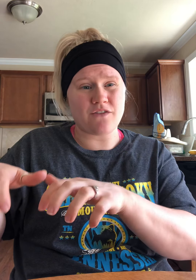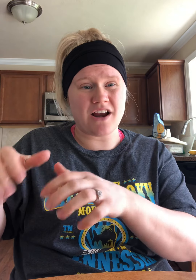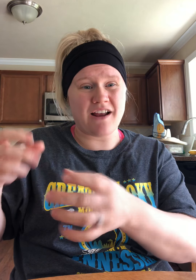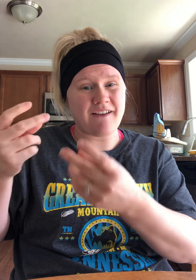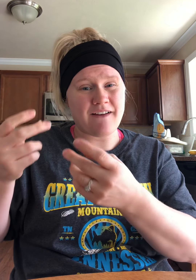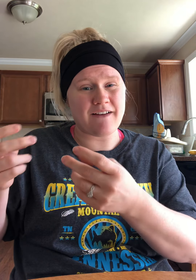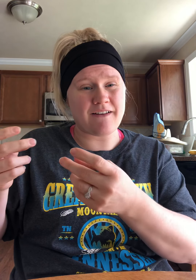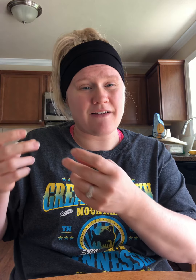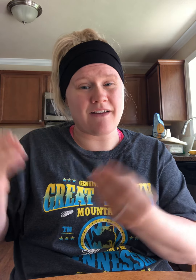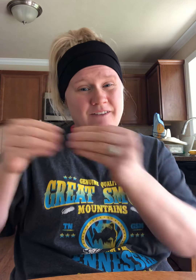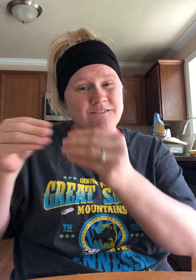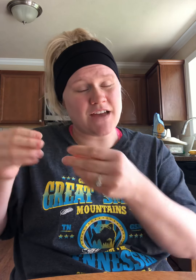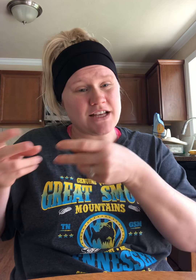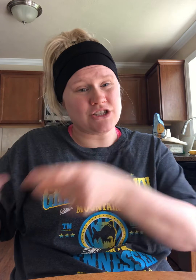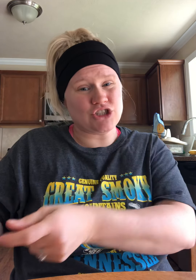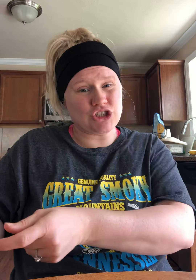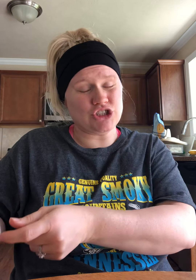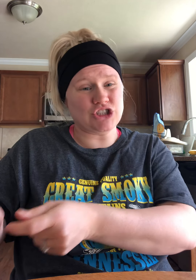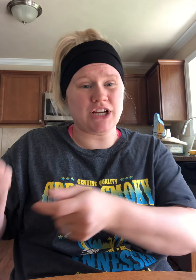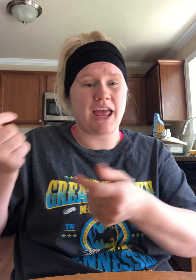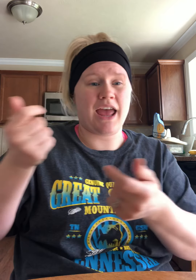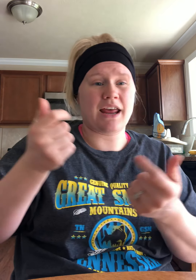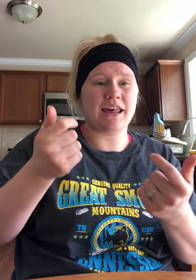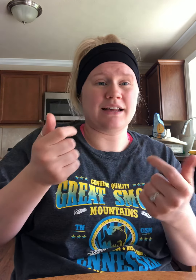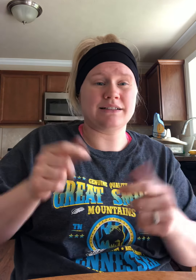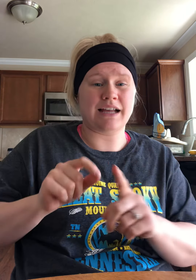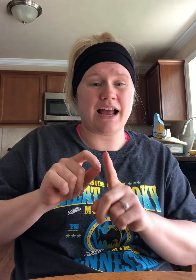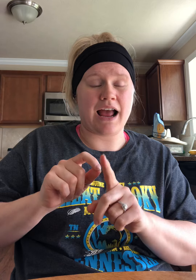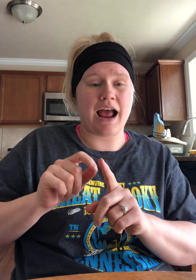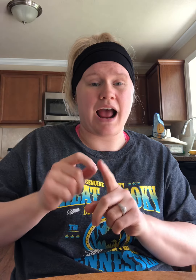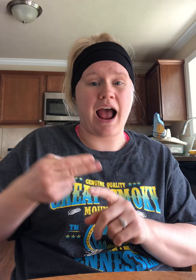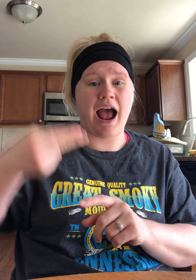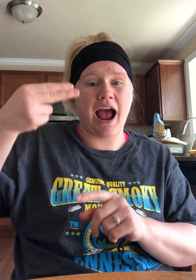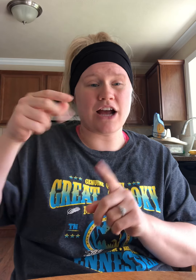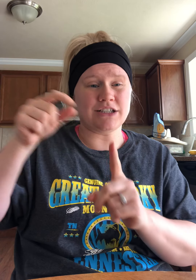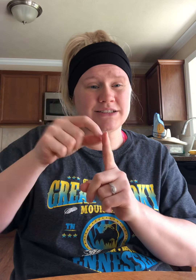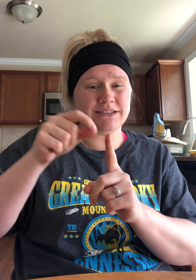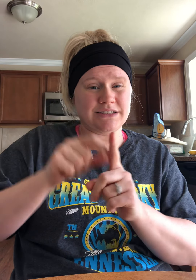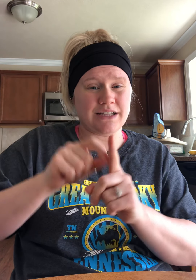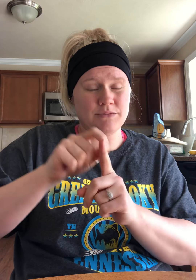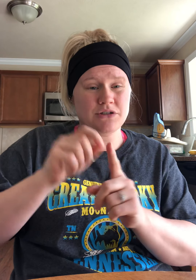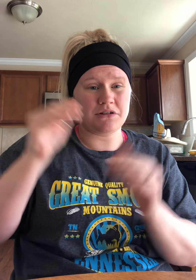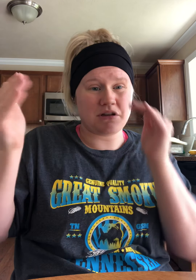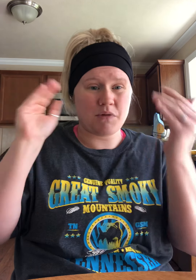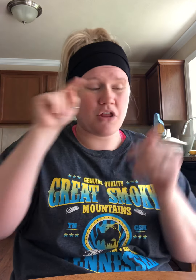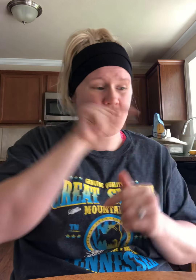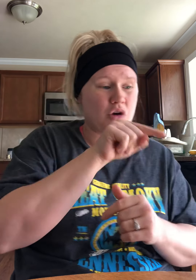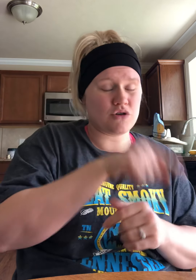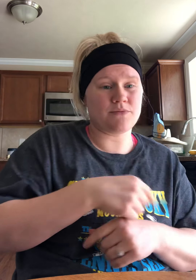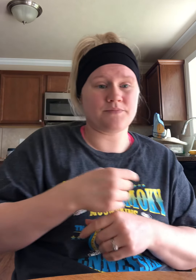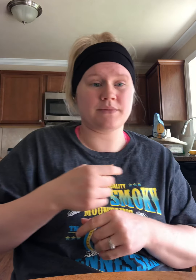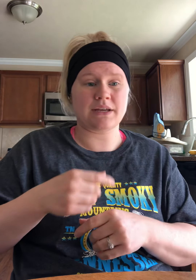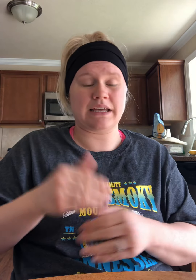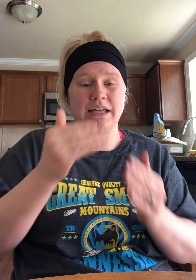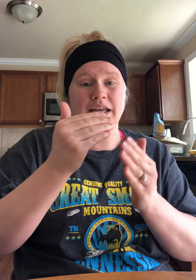temperatures than the ocean does? Well, you then try to answer that question. And this is a key